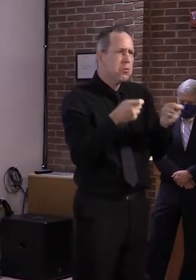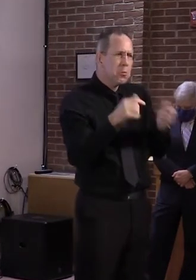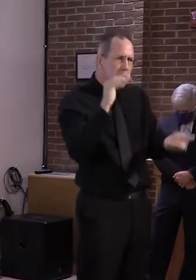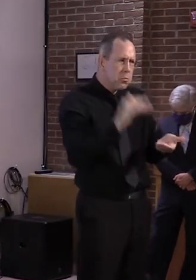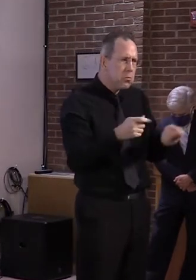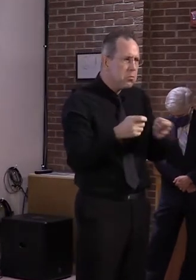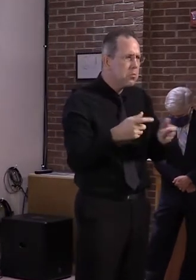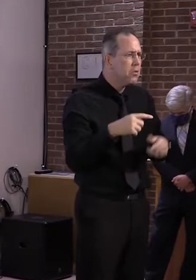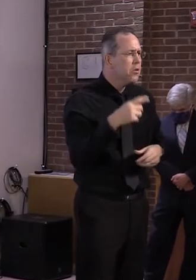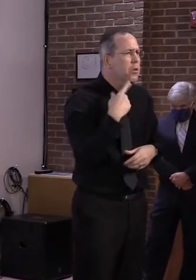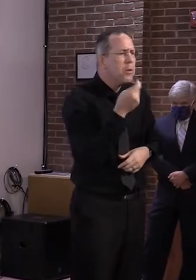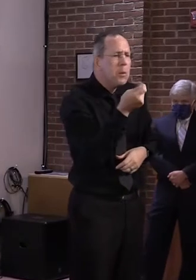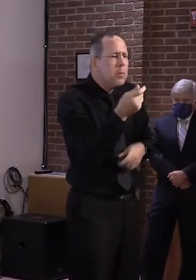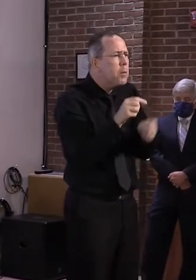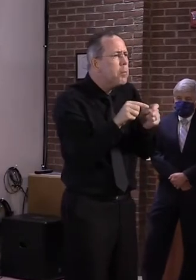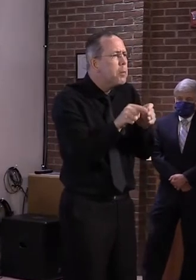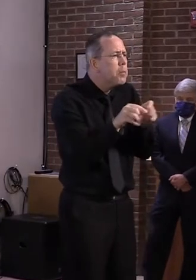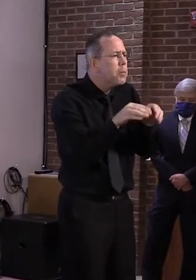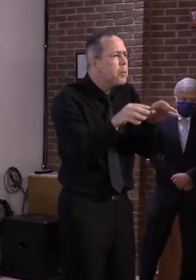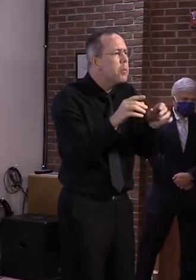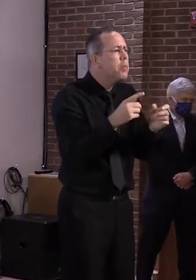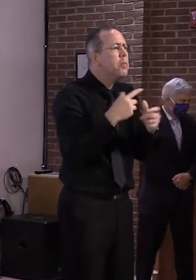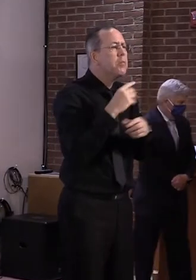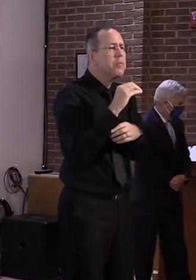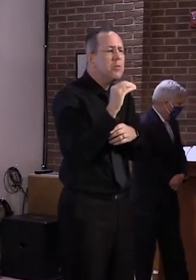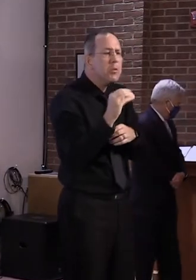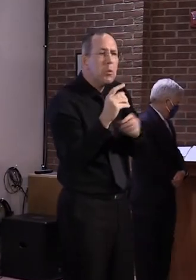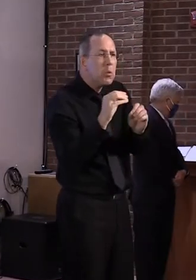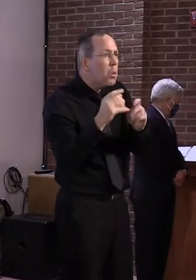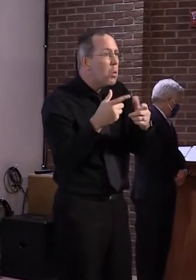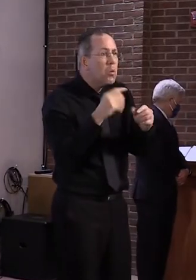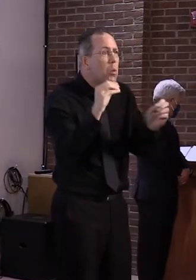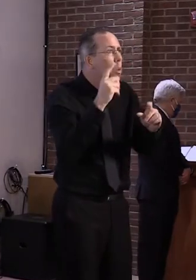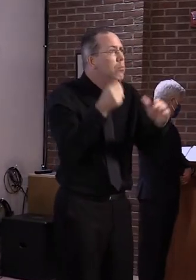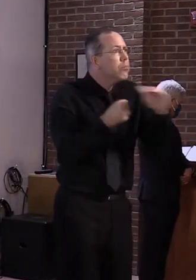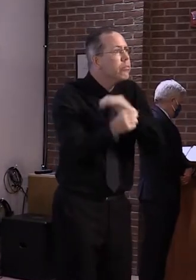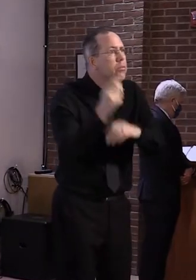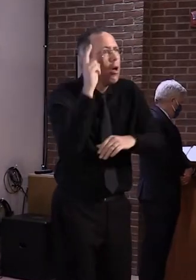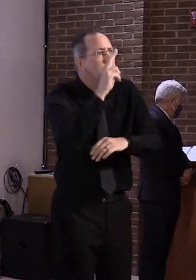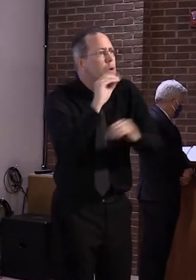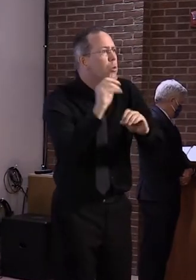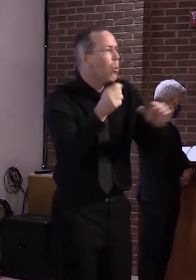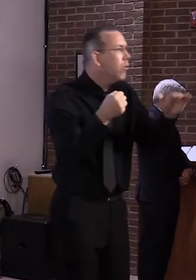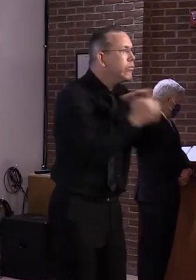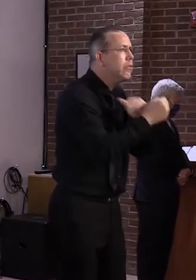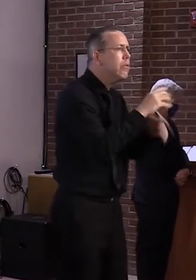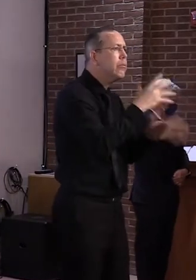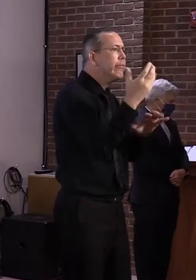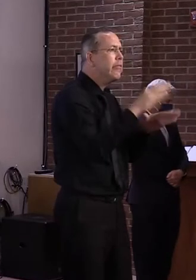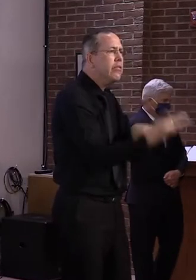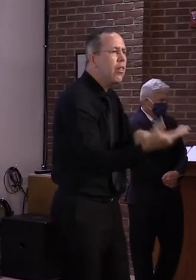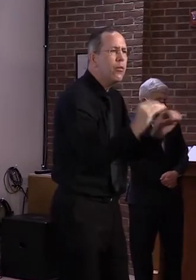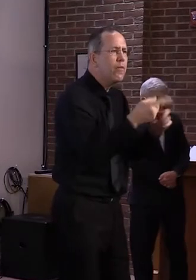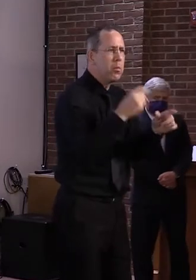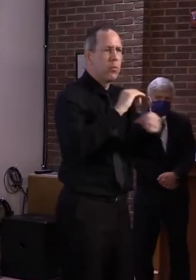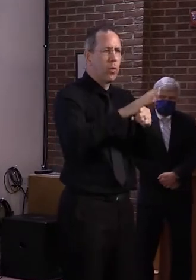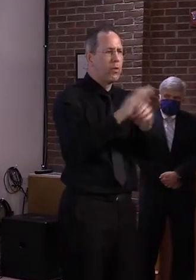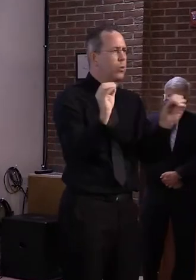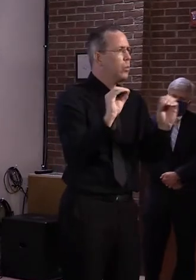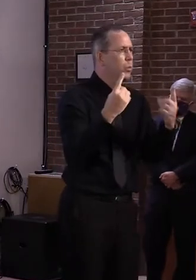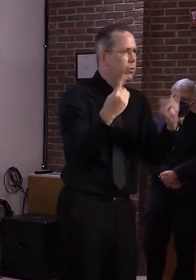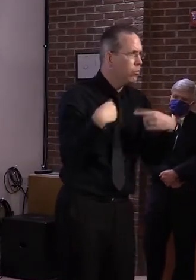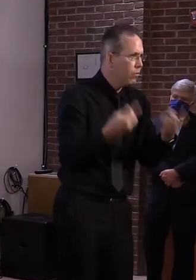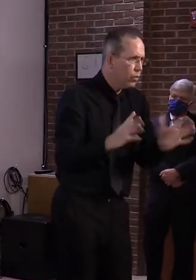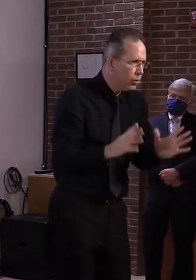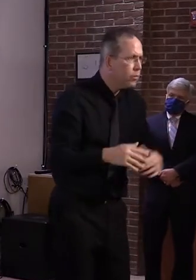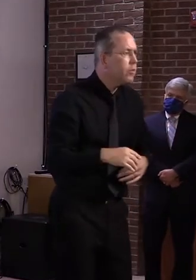zero hospitalizations or deaths. Now, I also want to provide a brief update on playgrounds,